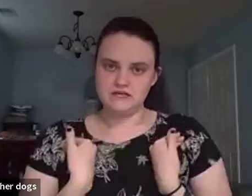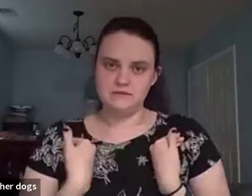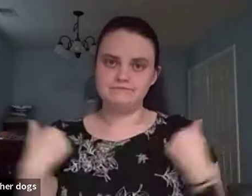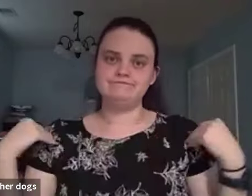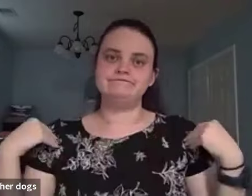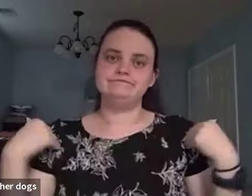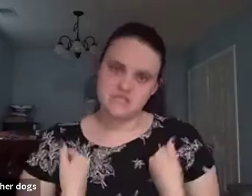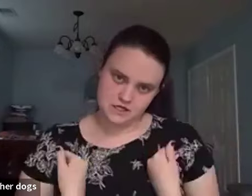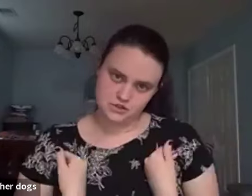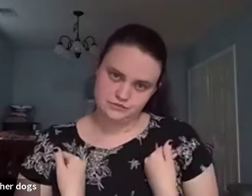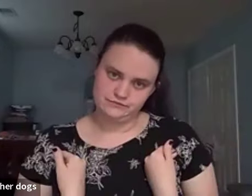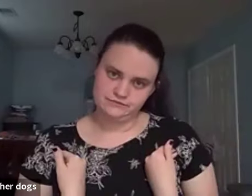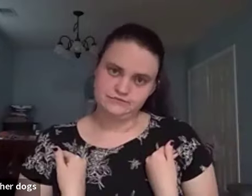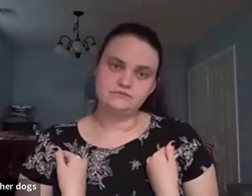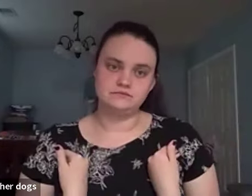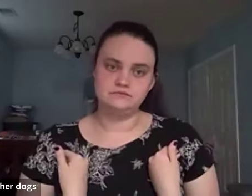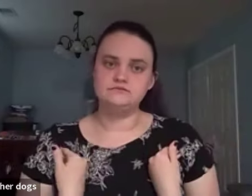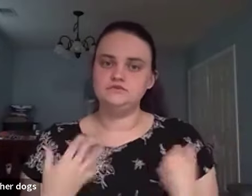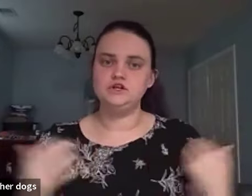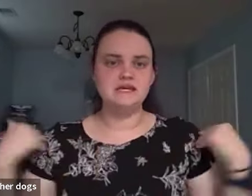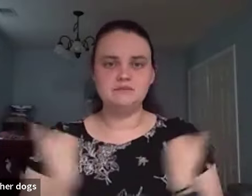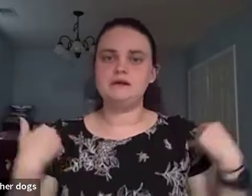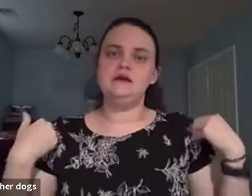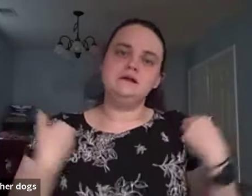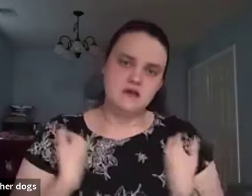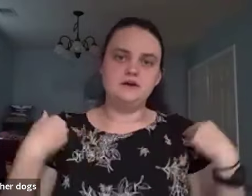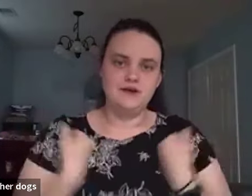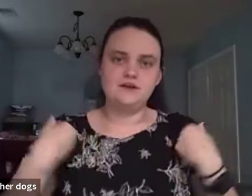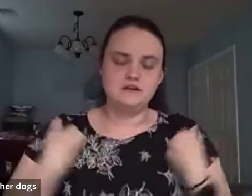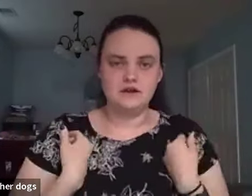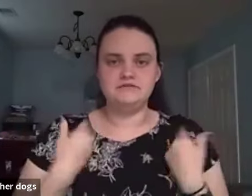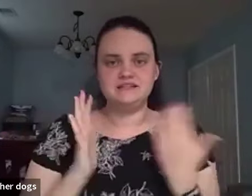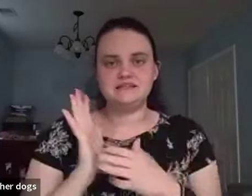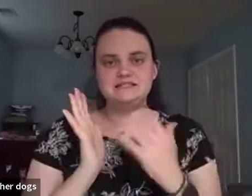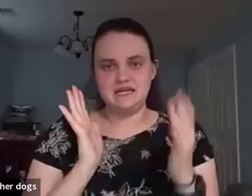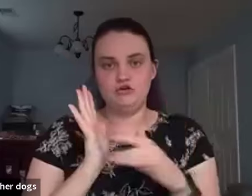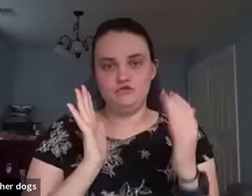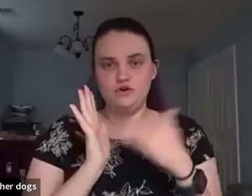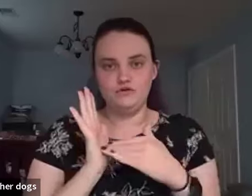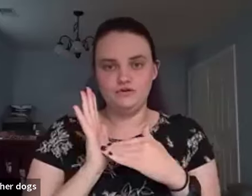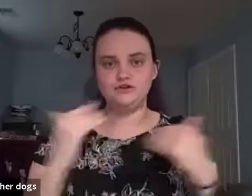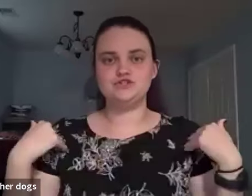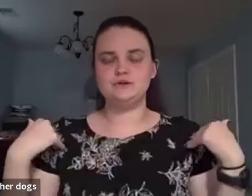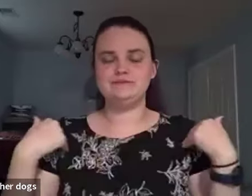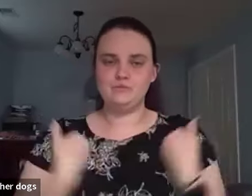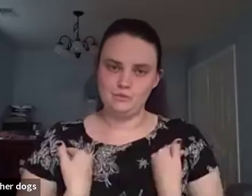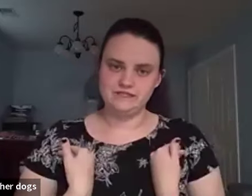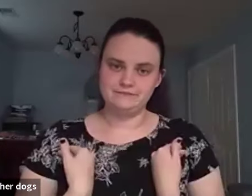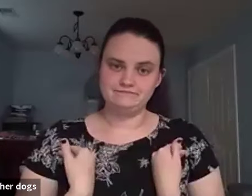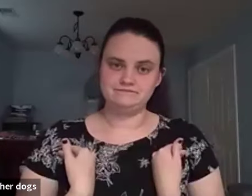time. Tired. You don't keep going, tired. That's like saying it over and over. You just do it one time.